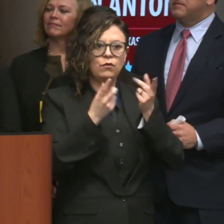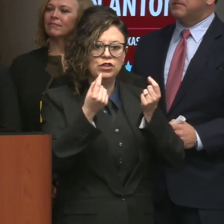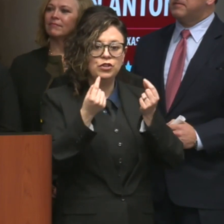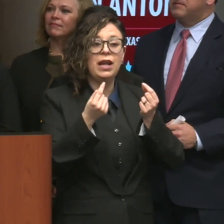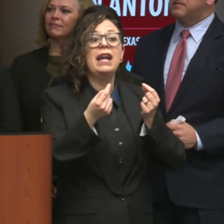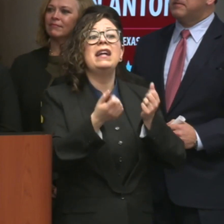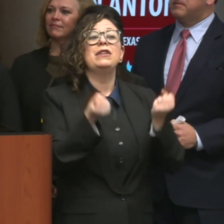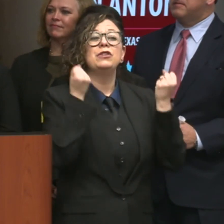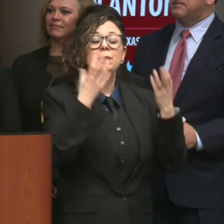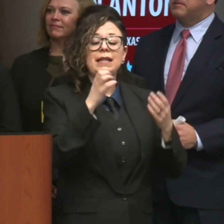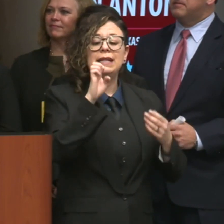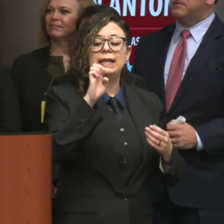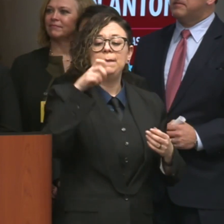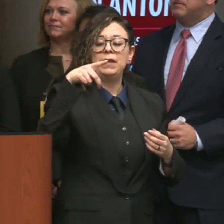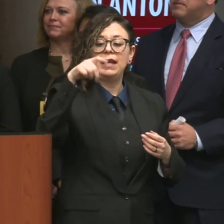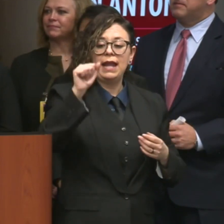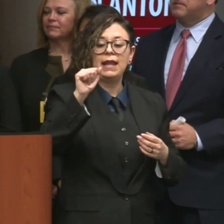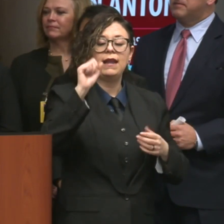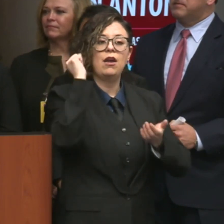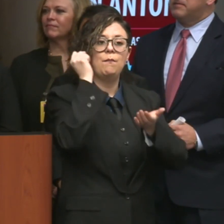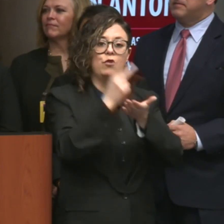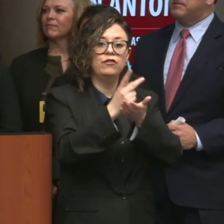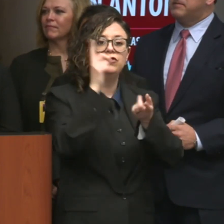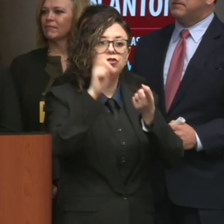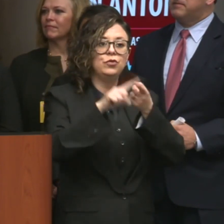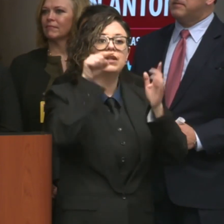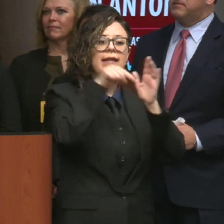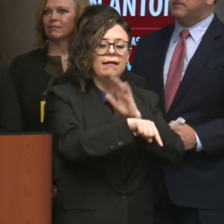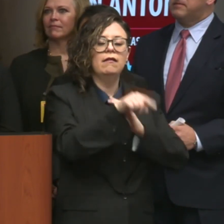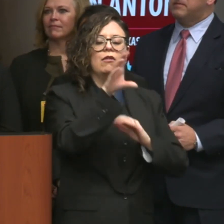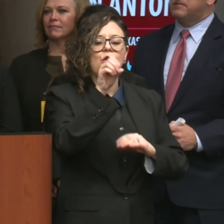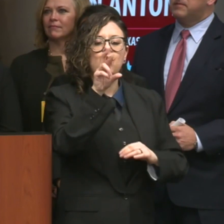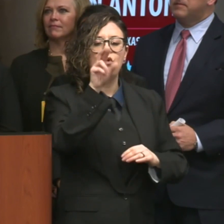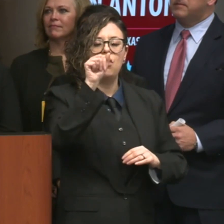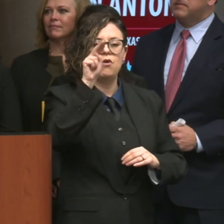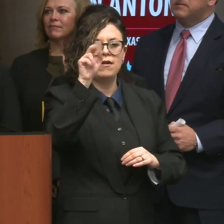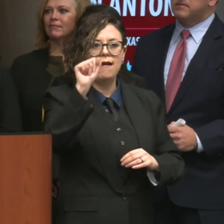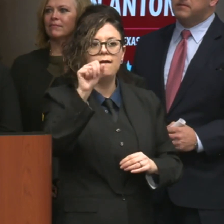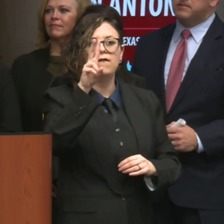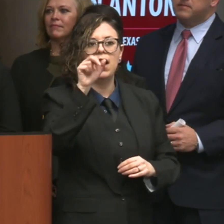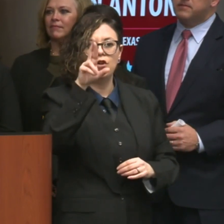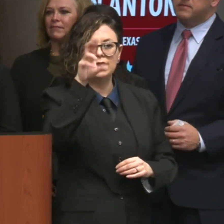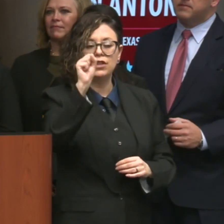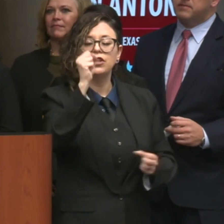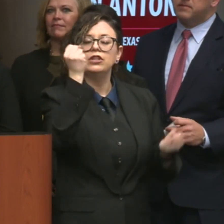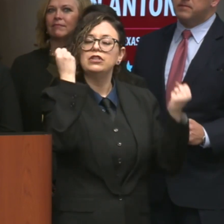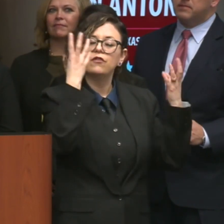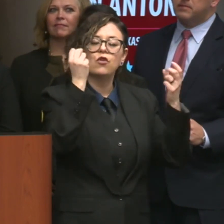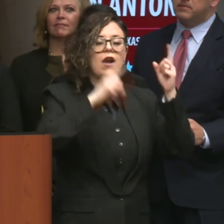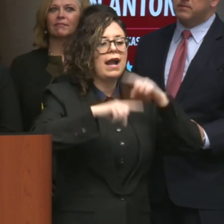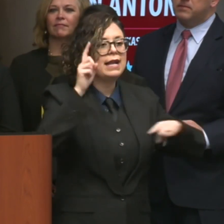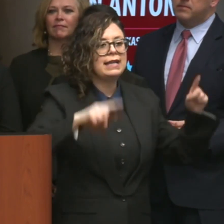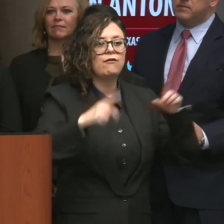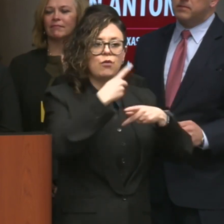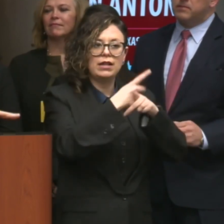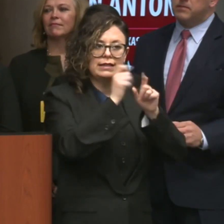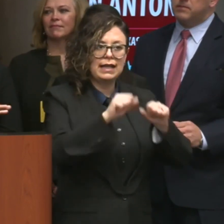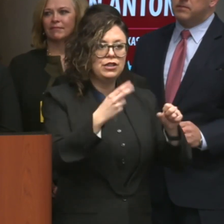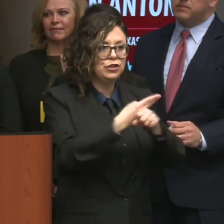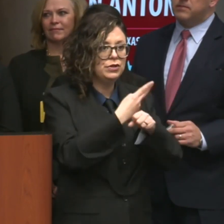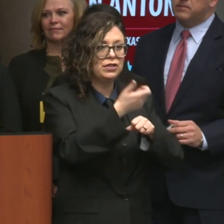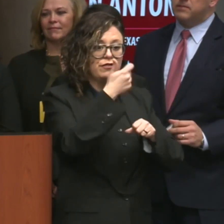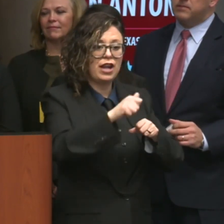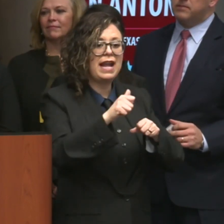disinfectants that are approved to kill coronavirus, and so there are a variety of products that can be used, and so making sure that any